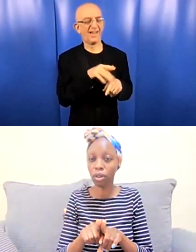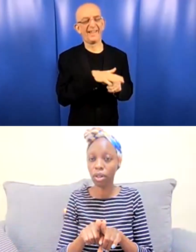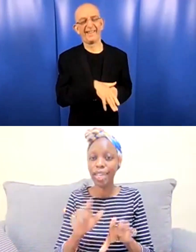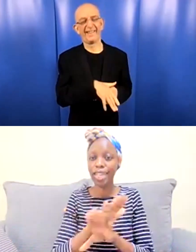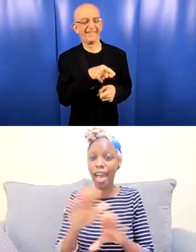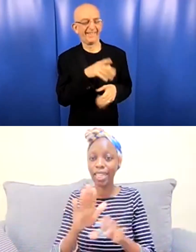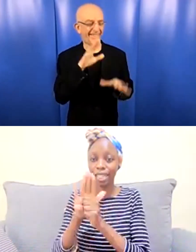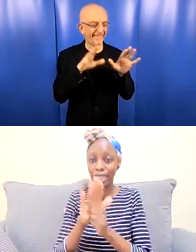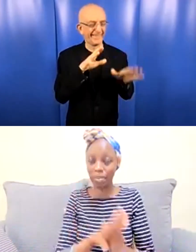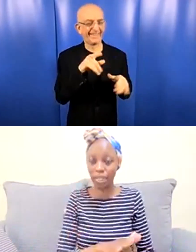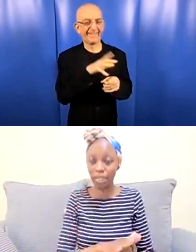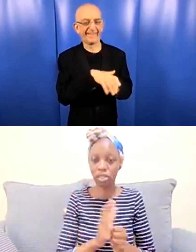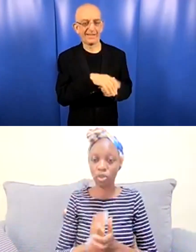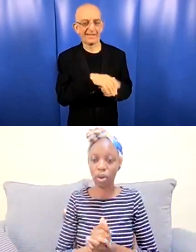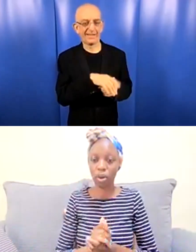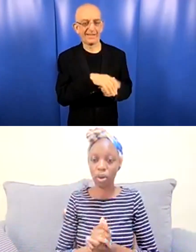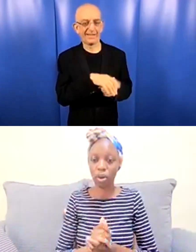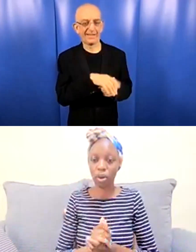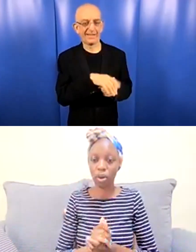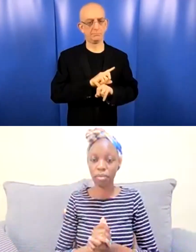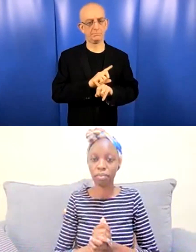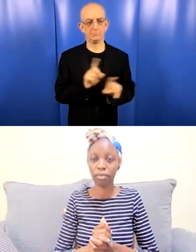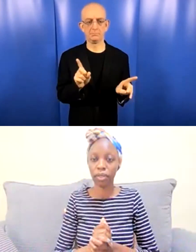non-stigmatizing formats. Children with